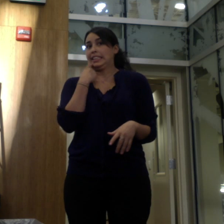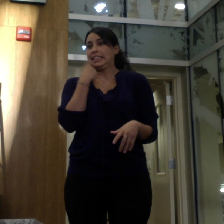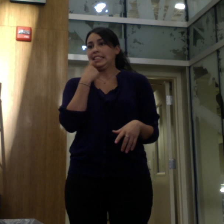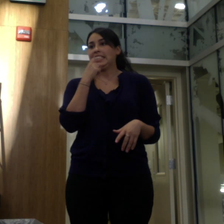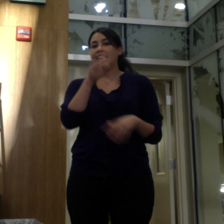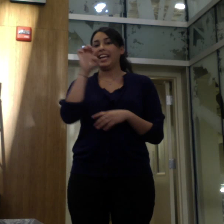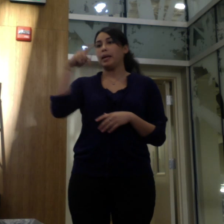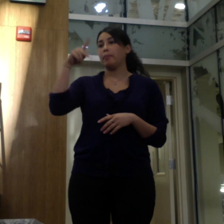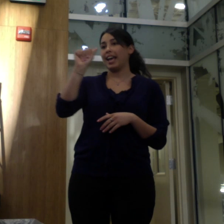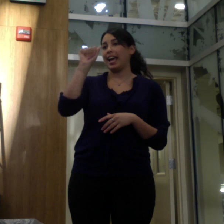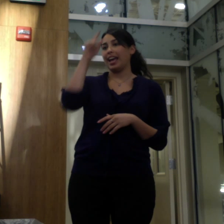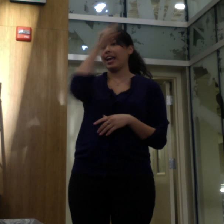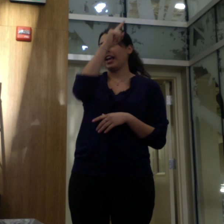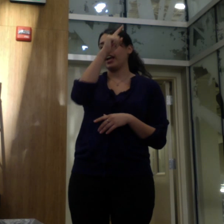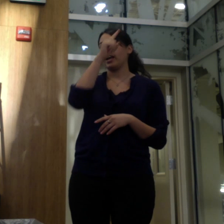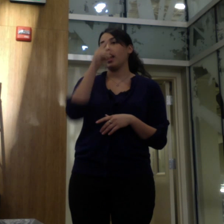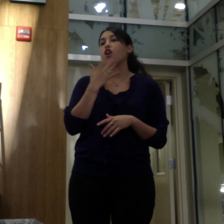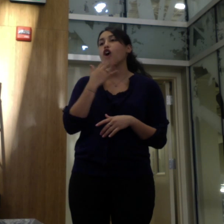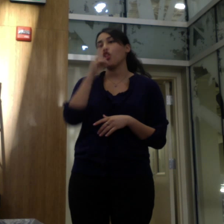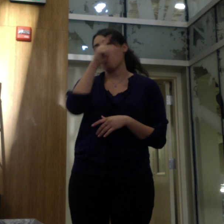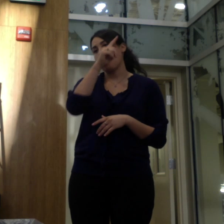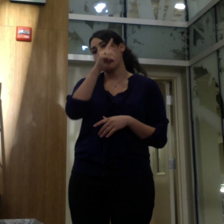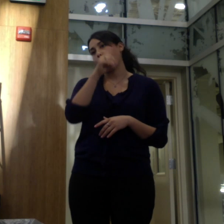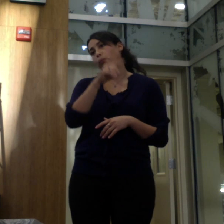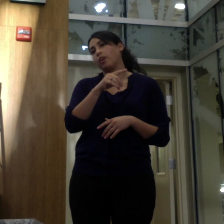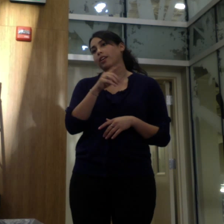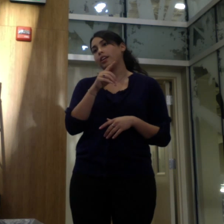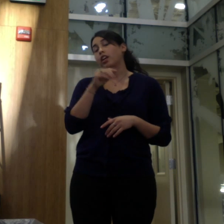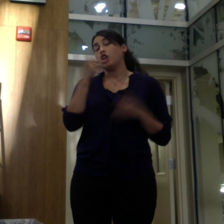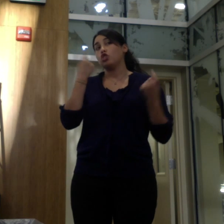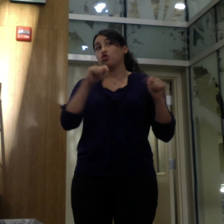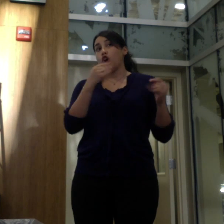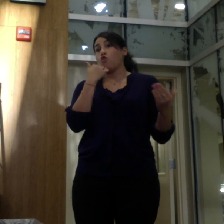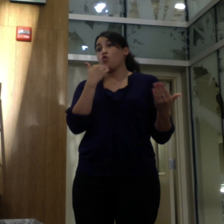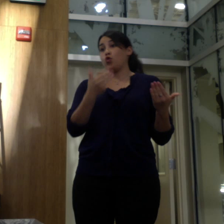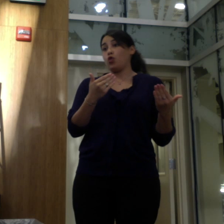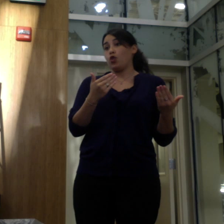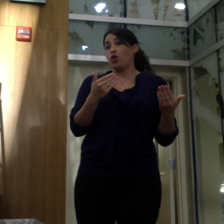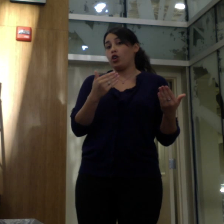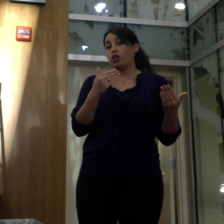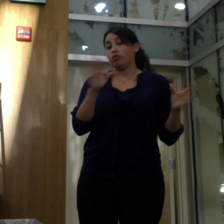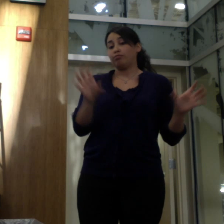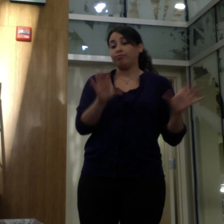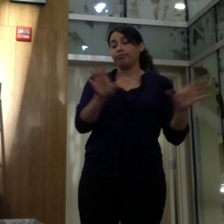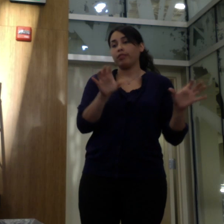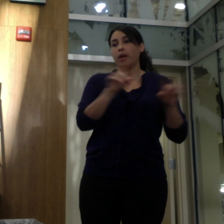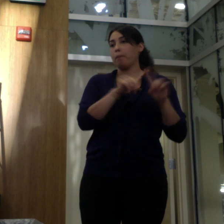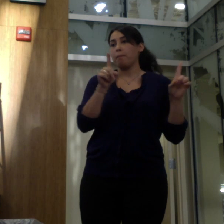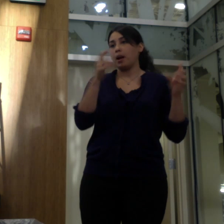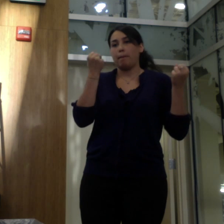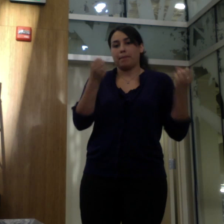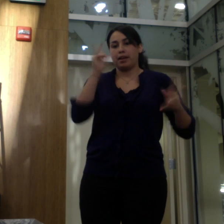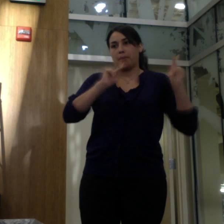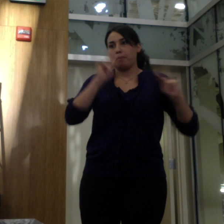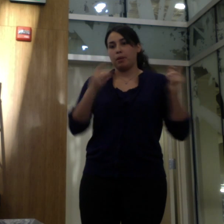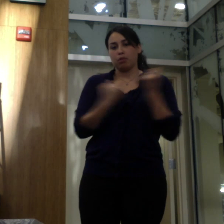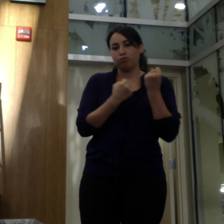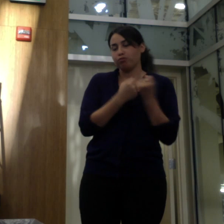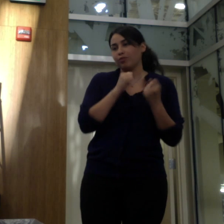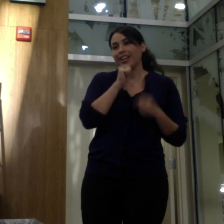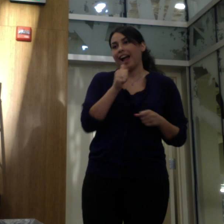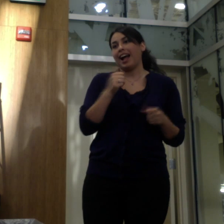EPA was in Colorado trying to do something good, and they didn't have enough manpower, and as a result they had